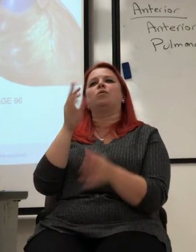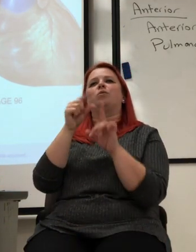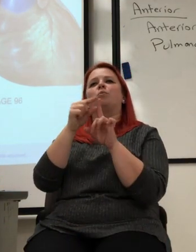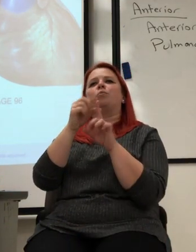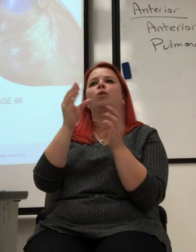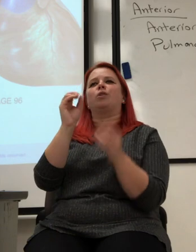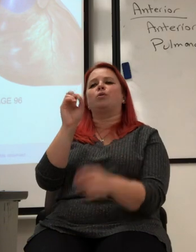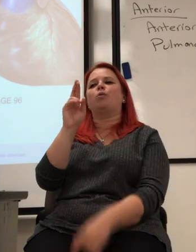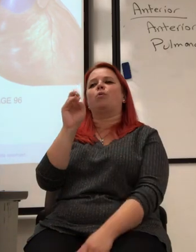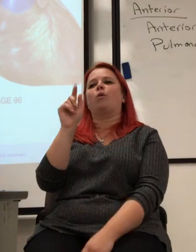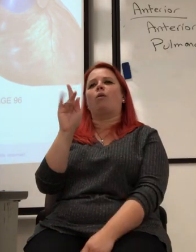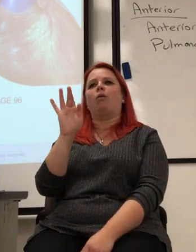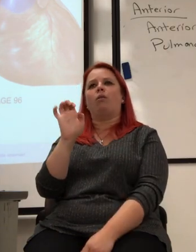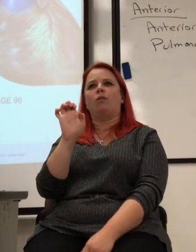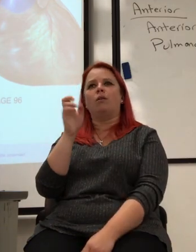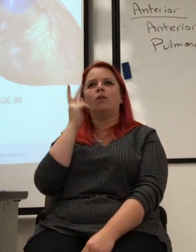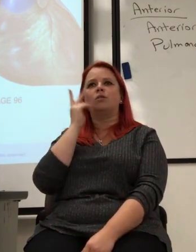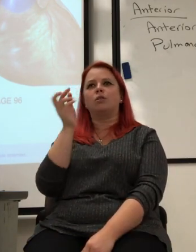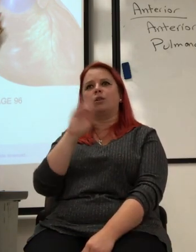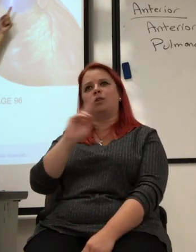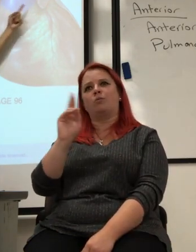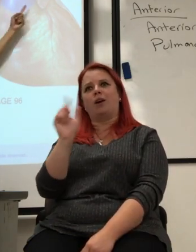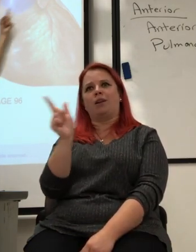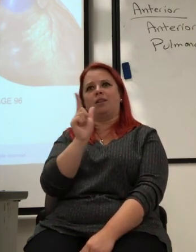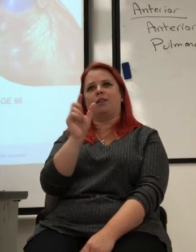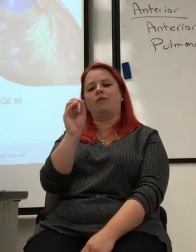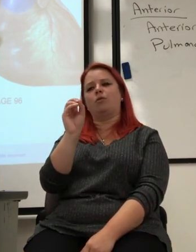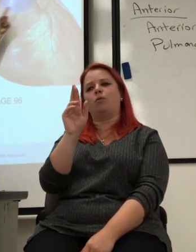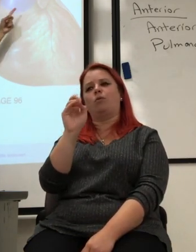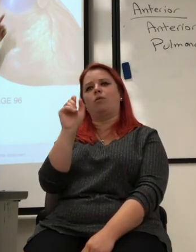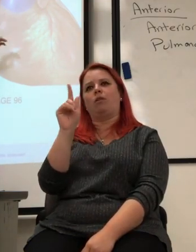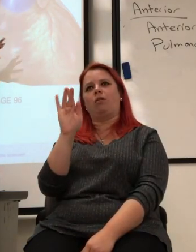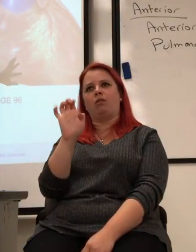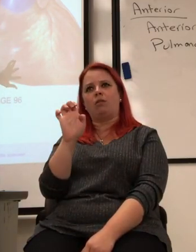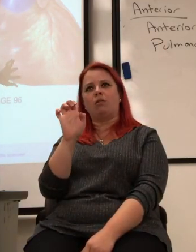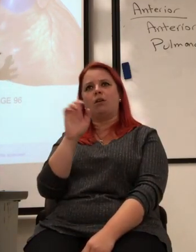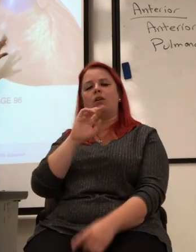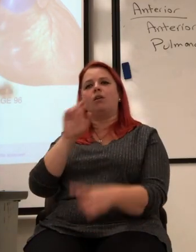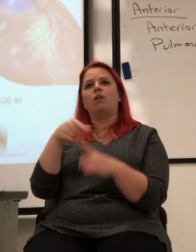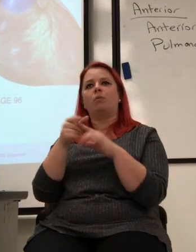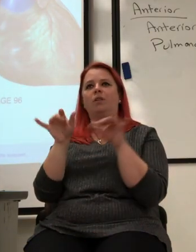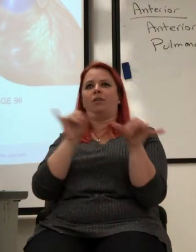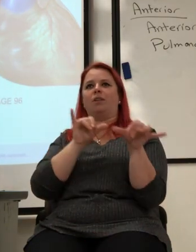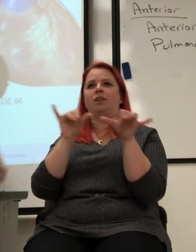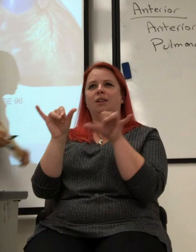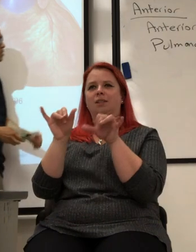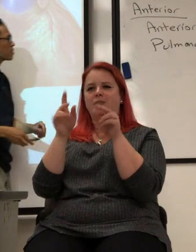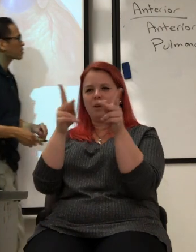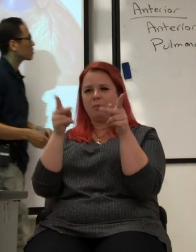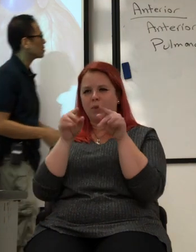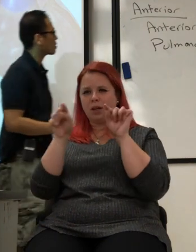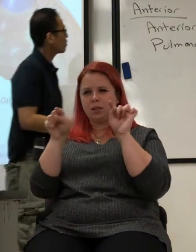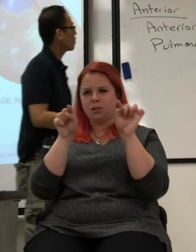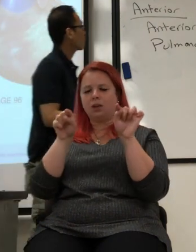Auricle, right? So look for right and left auricle. When they're in the same funnel plane here, that's pretty much the anterior